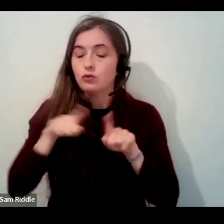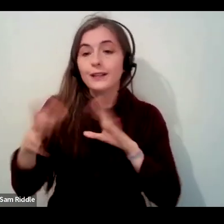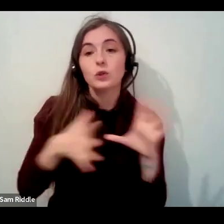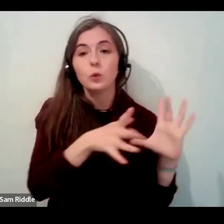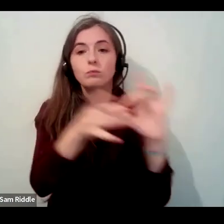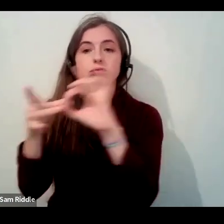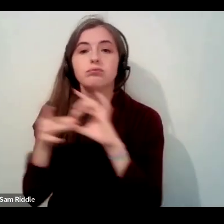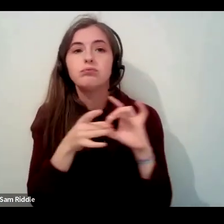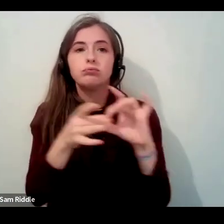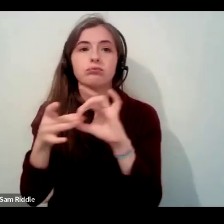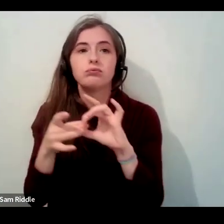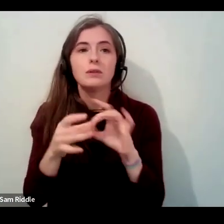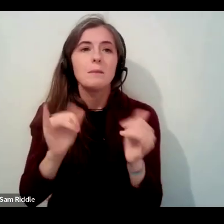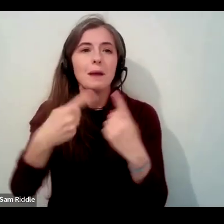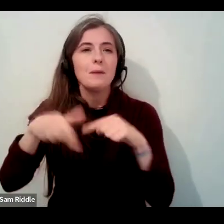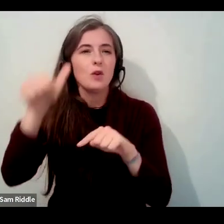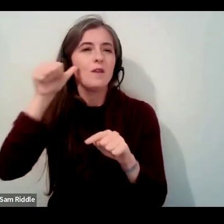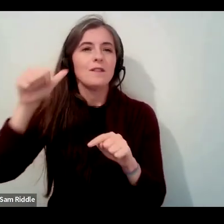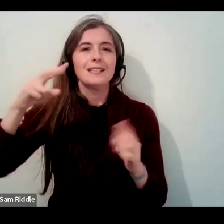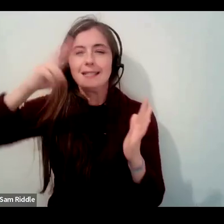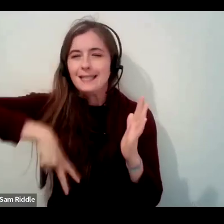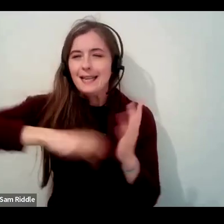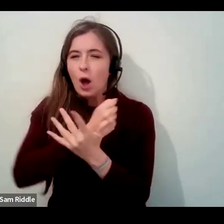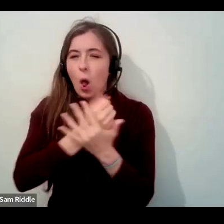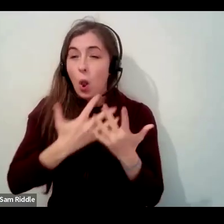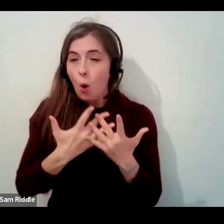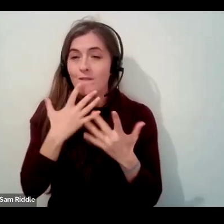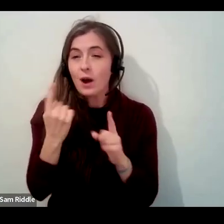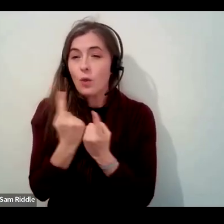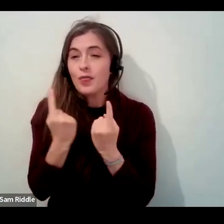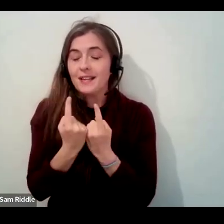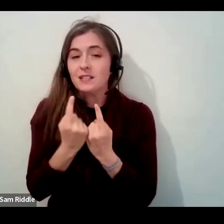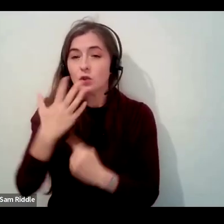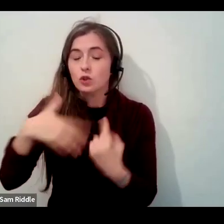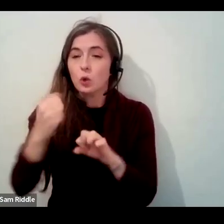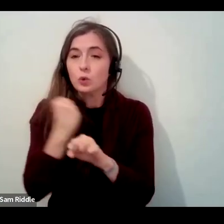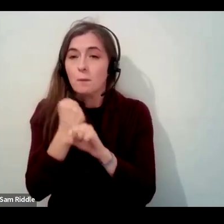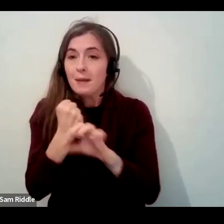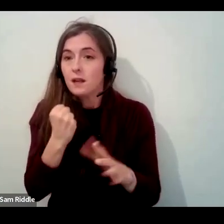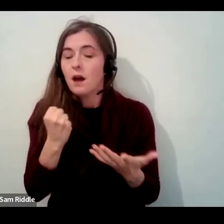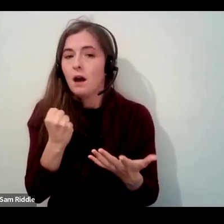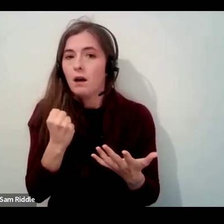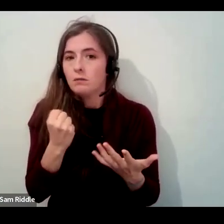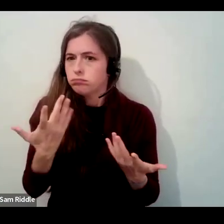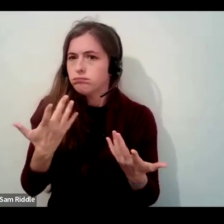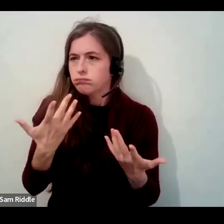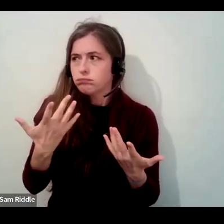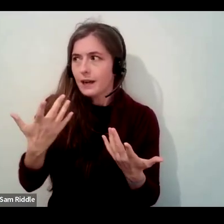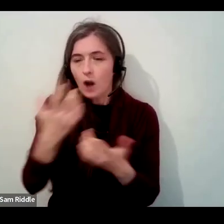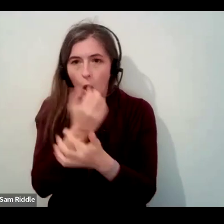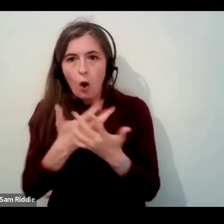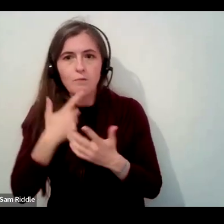there. Some of you may have already seen a lot of our stuff on social media. We're getting a lot of traction on social media for our